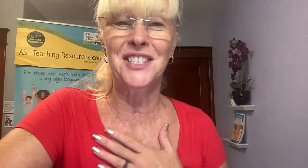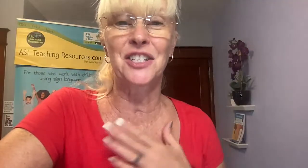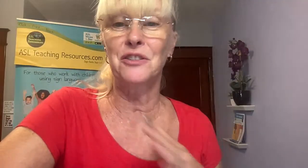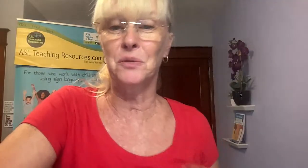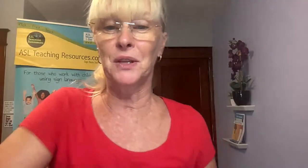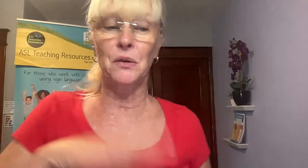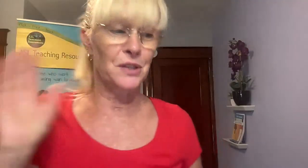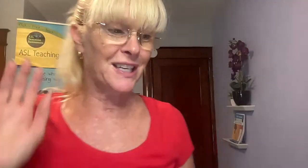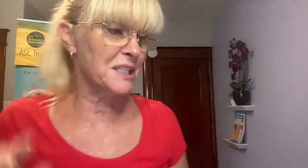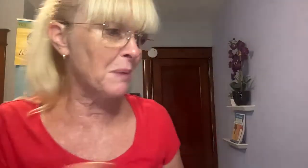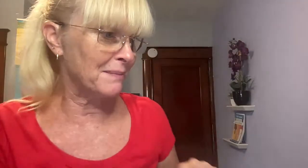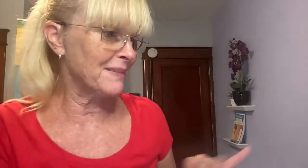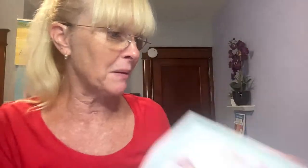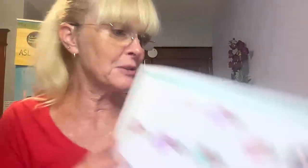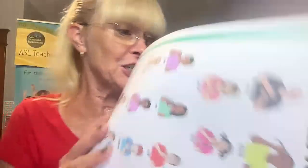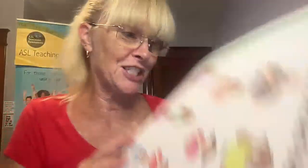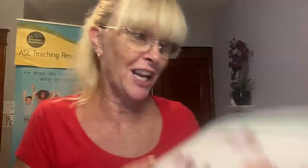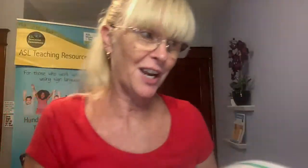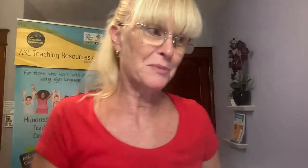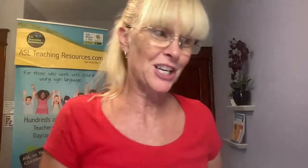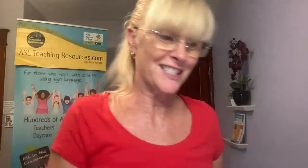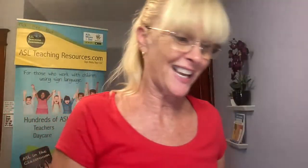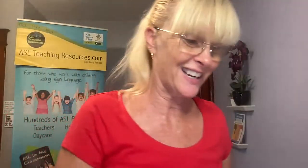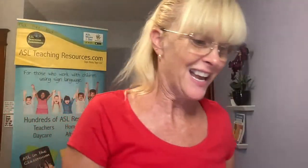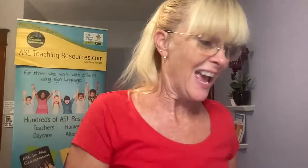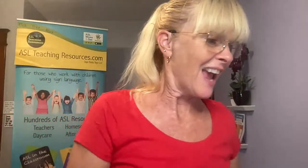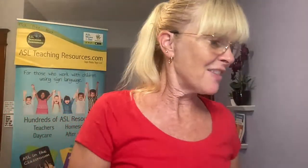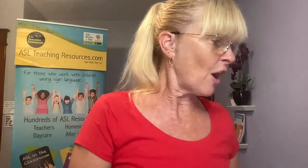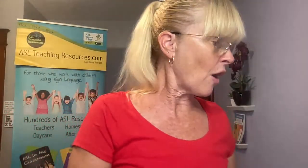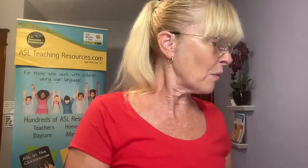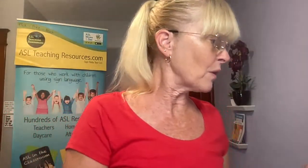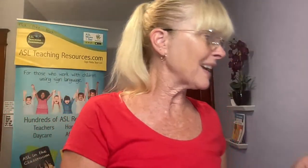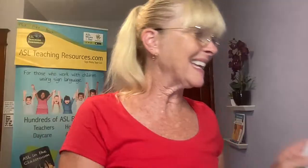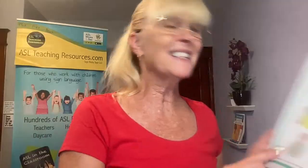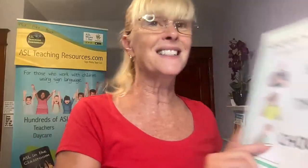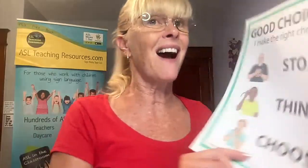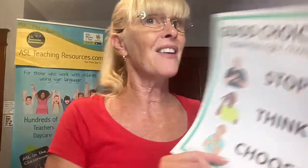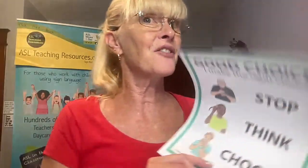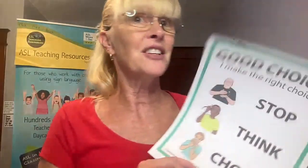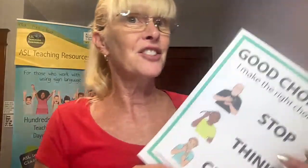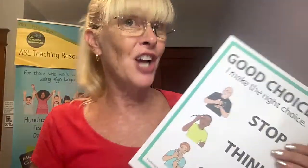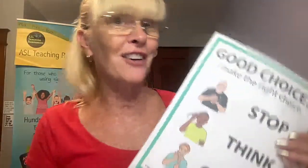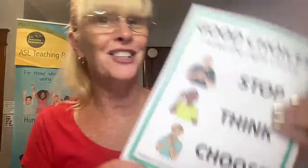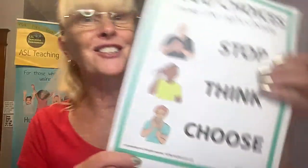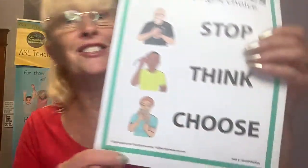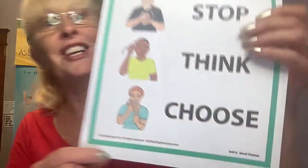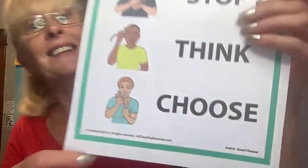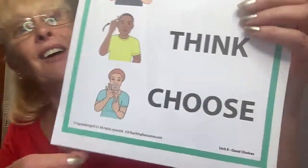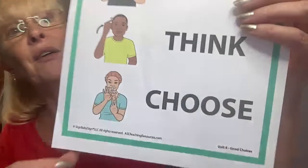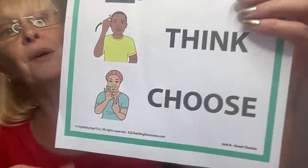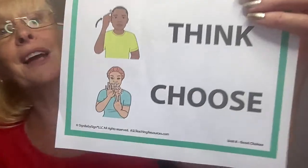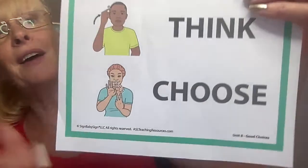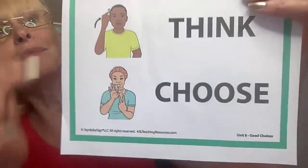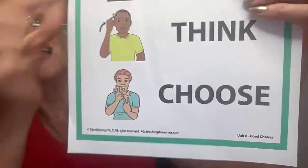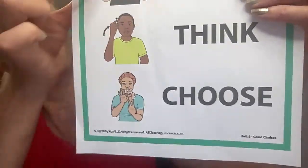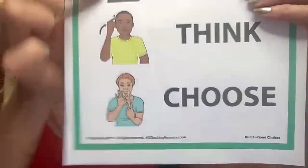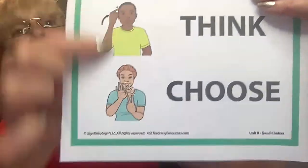to use it with the older kids. But I'm just saying. And the artwork is not childish. Check the artwork out. Look at